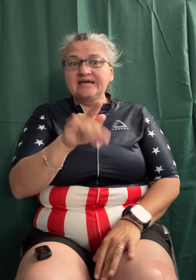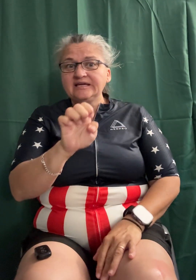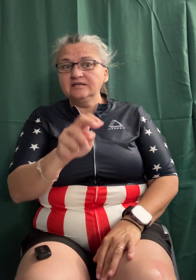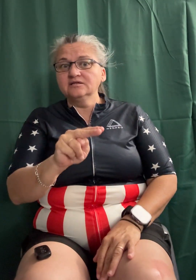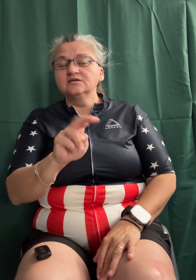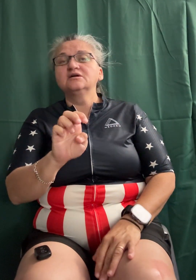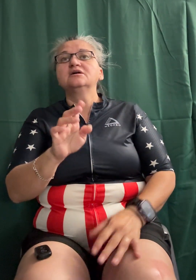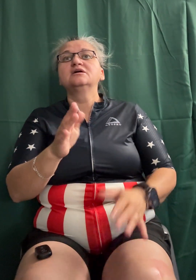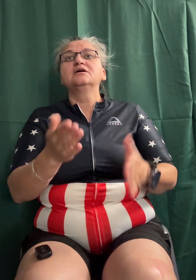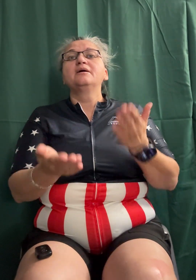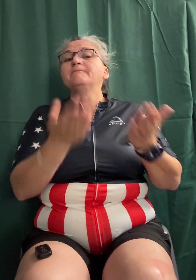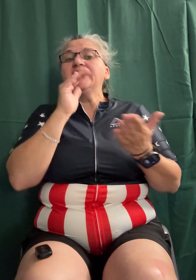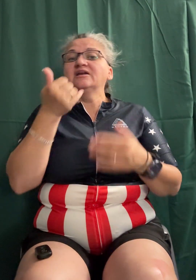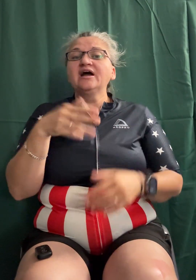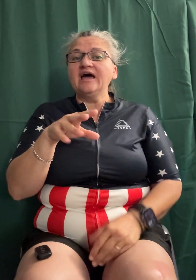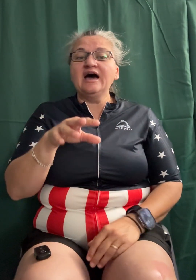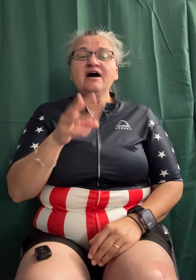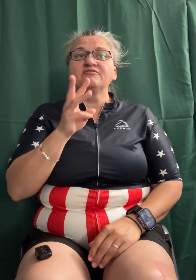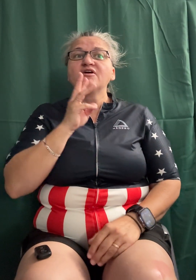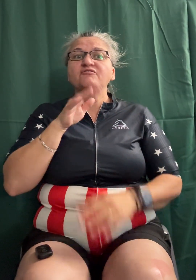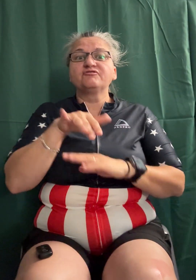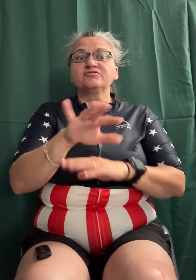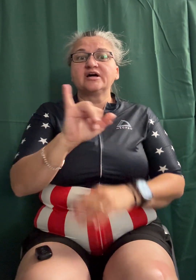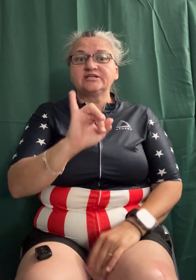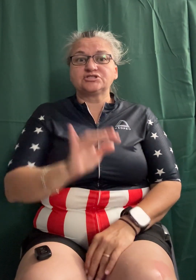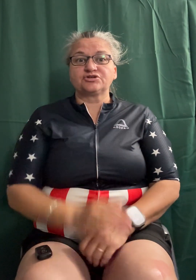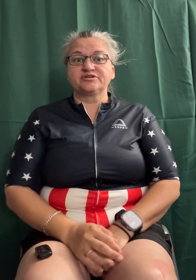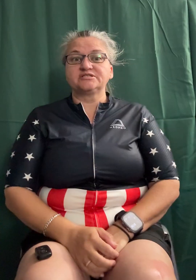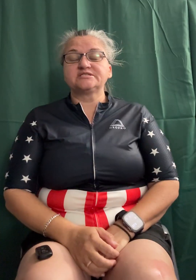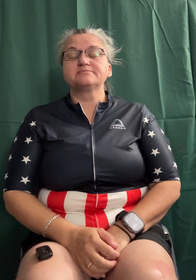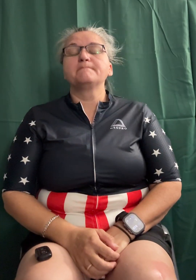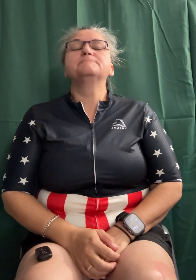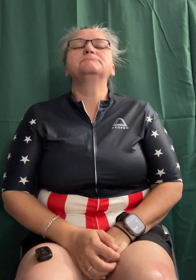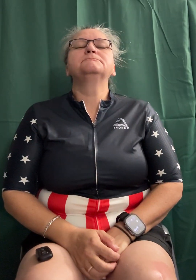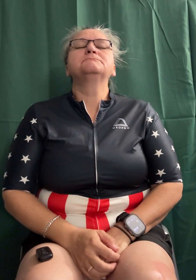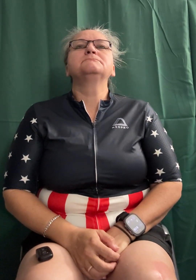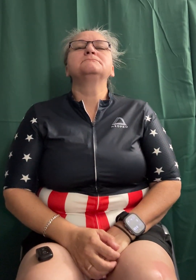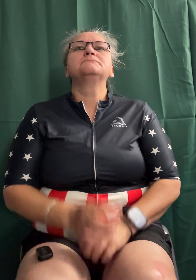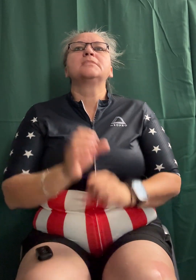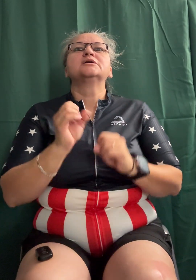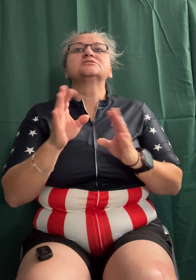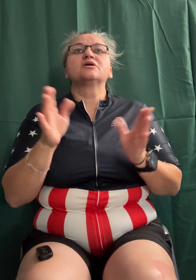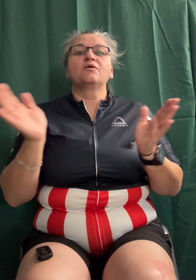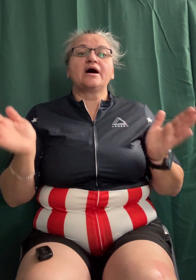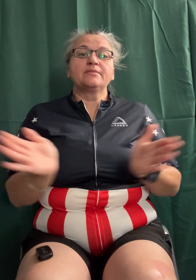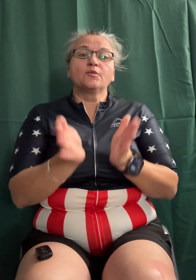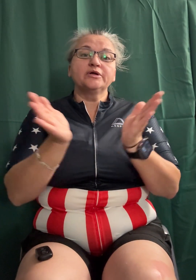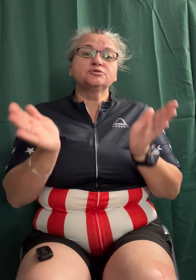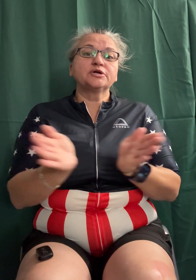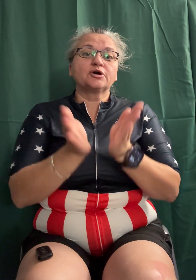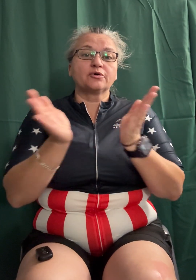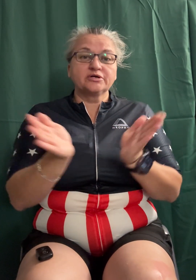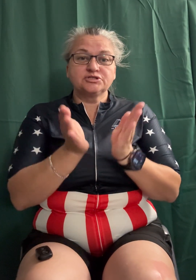floodplain, may not have flood insurance. So I am going to encourage